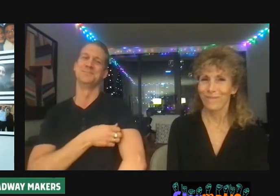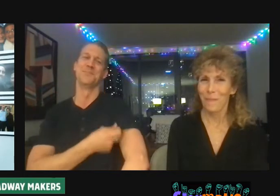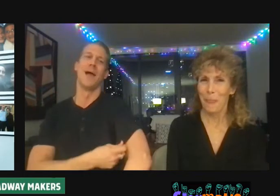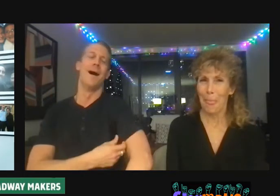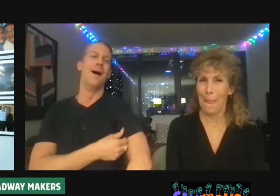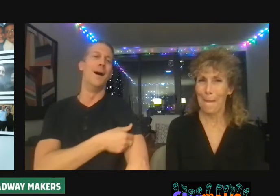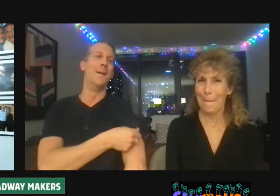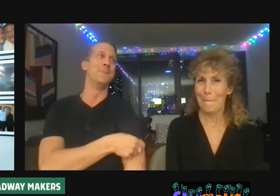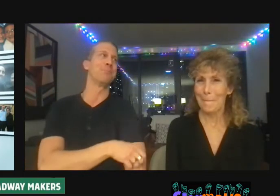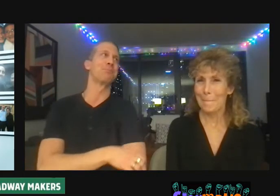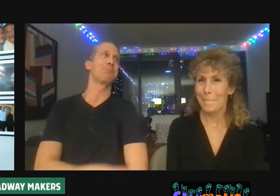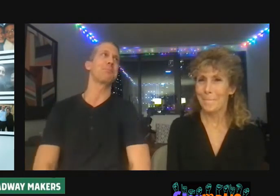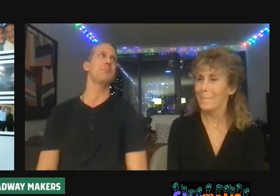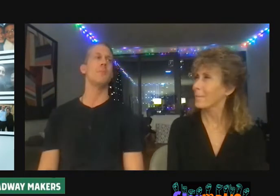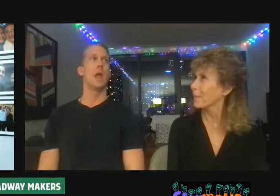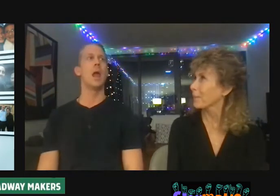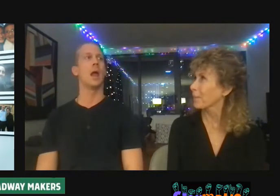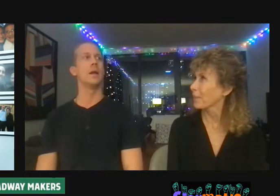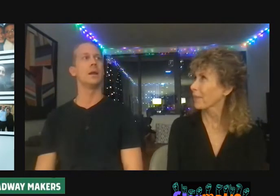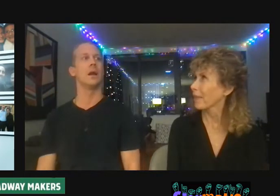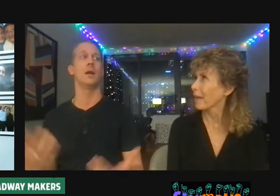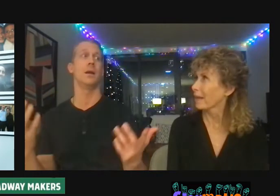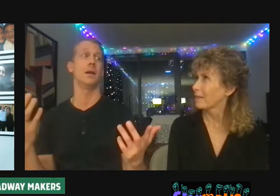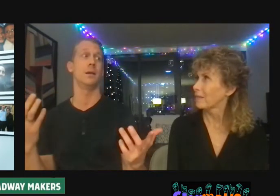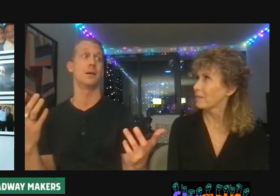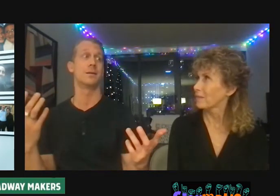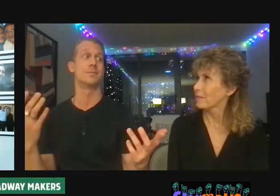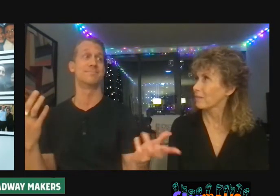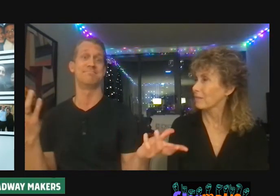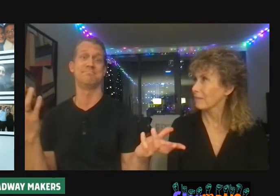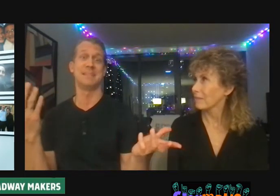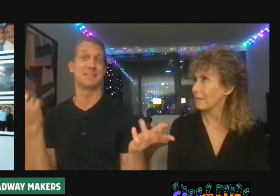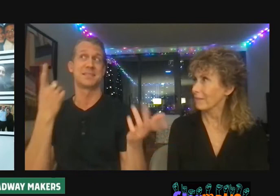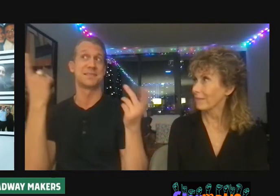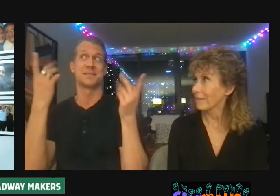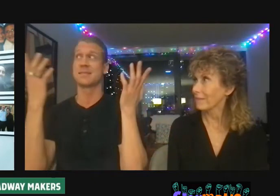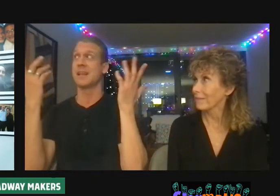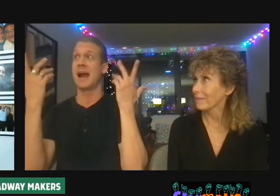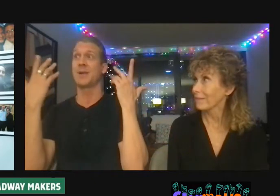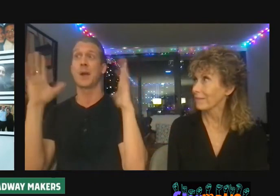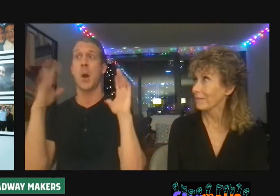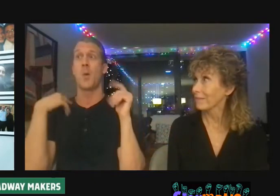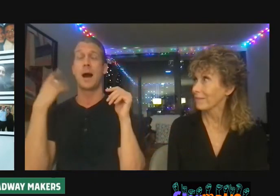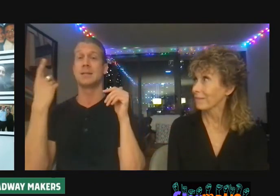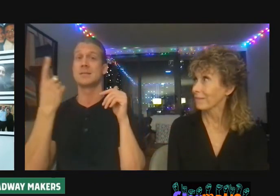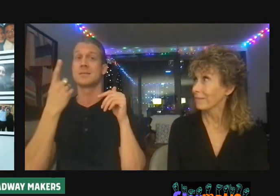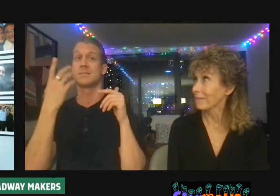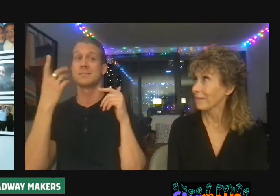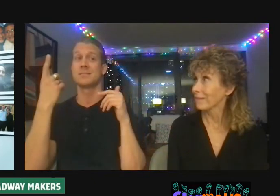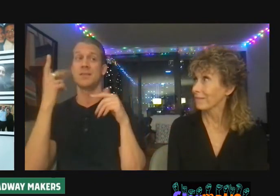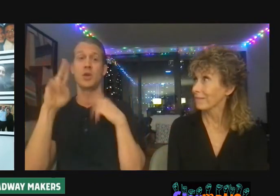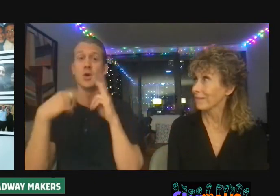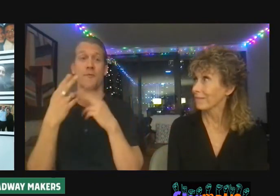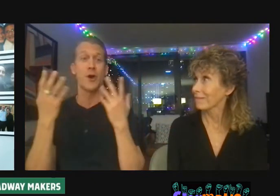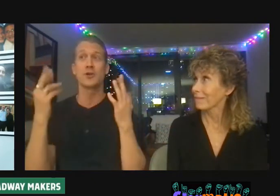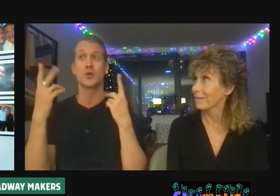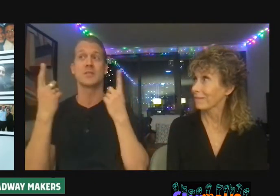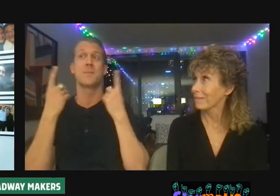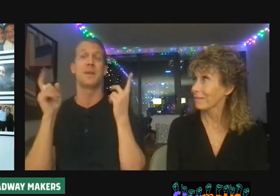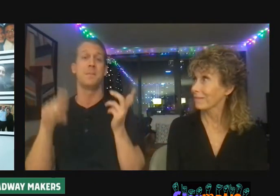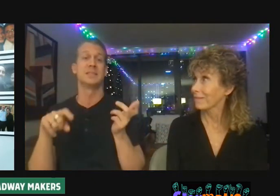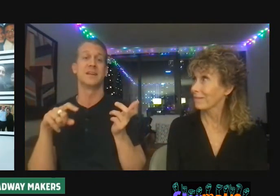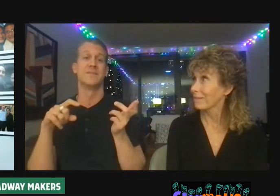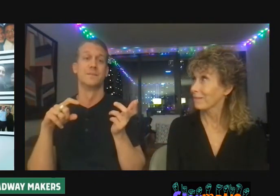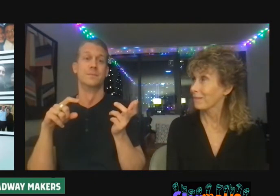and I don't know, the universe